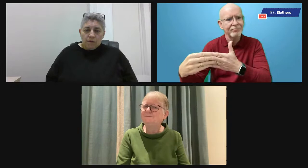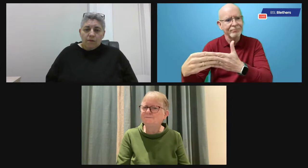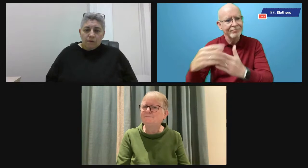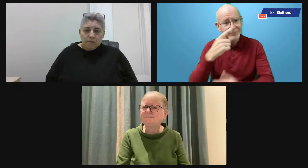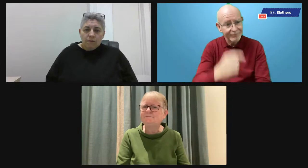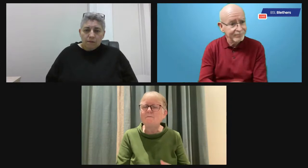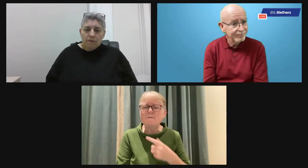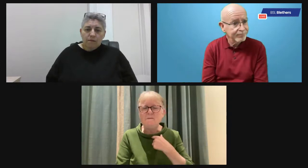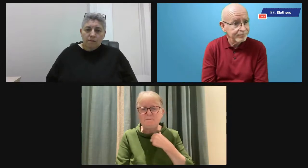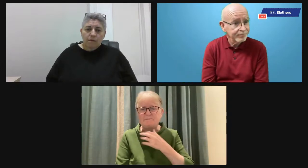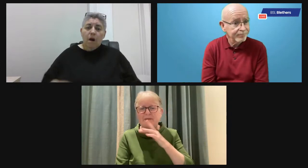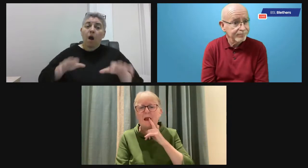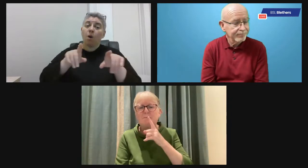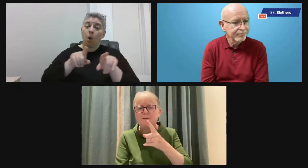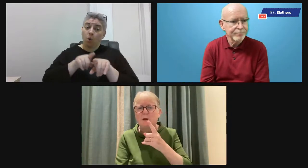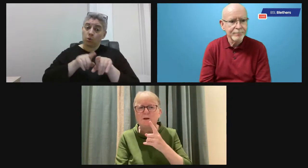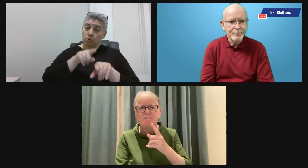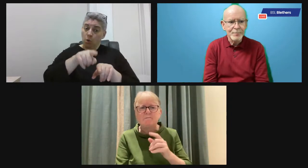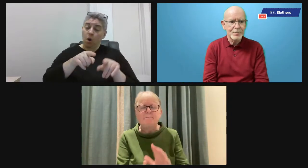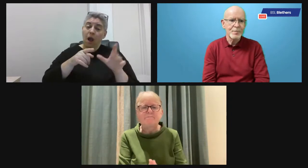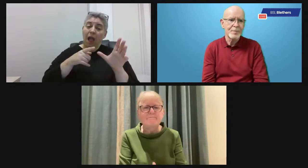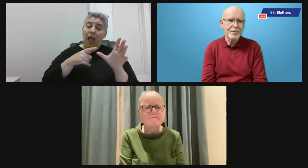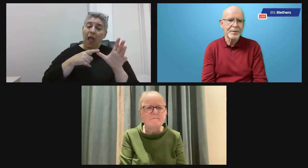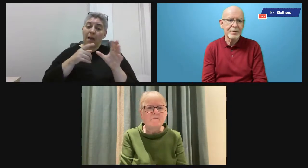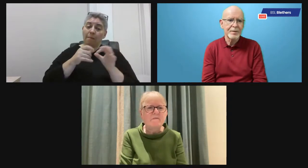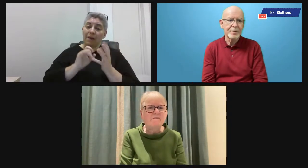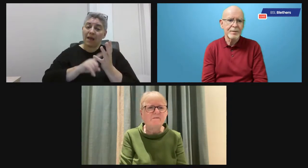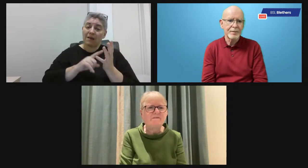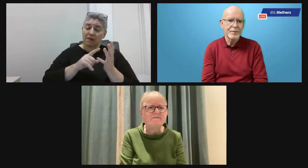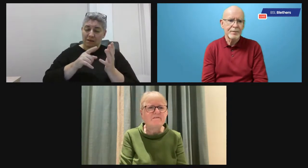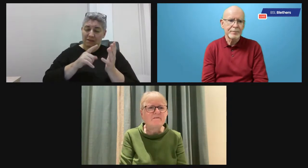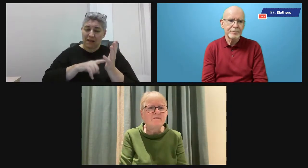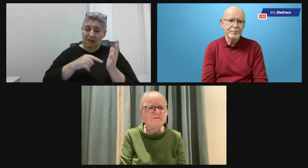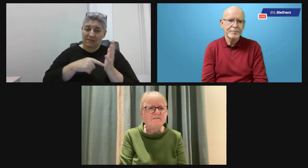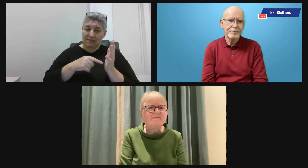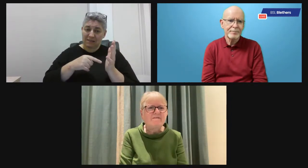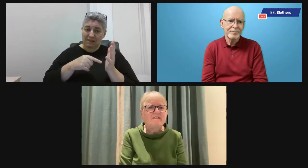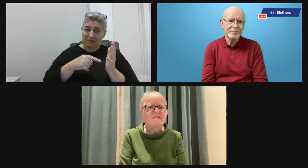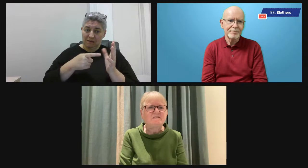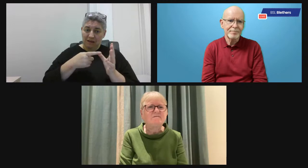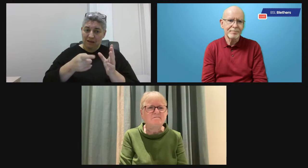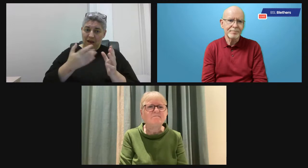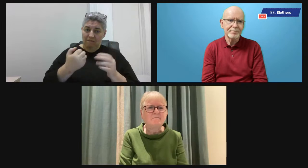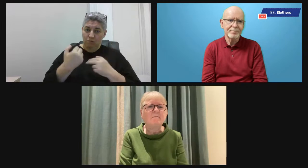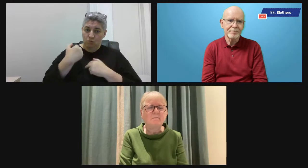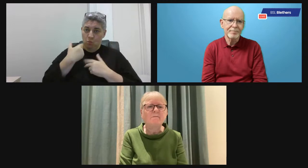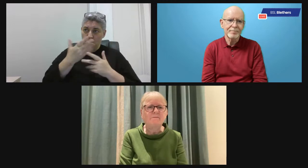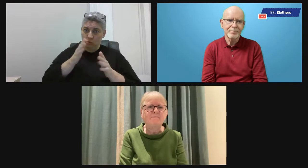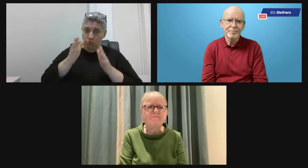sign language remains in the hands and remains the And I would responsibility of the deaf community.